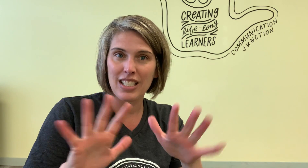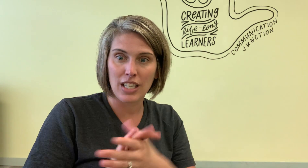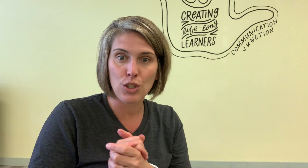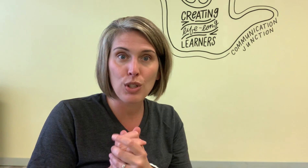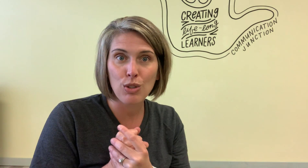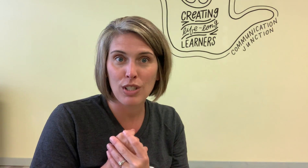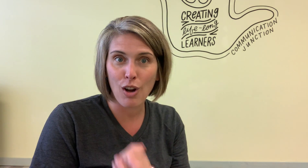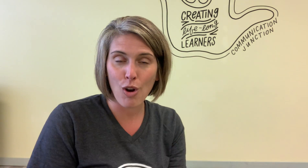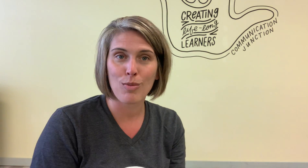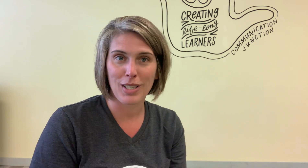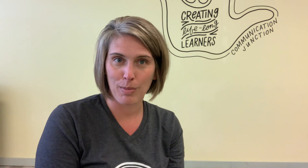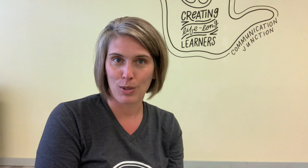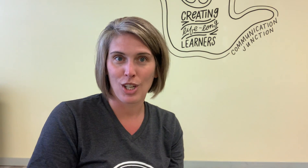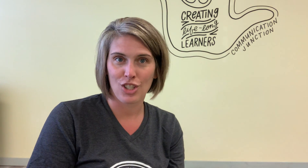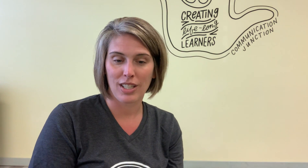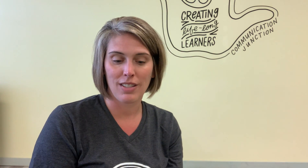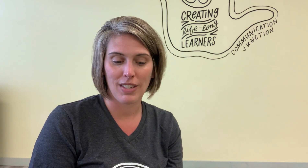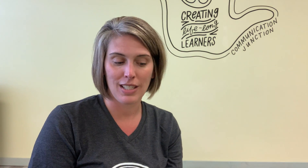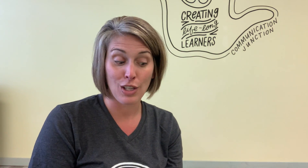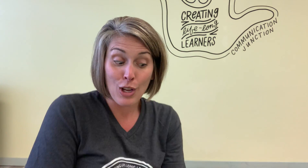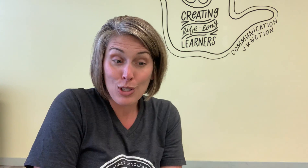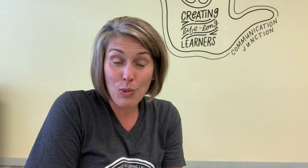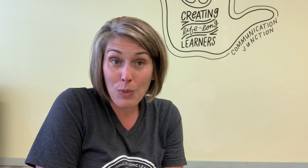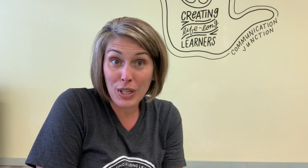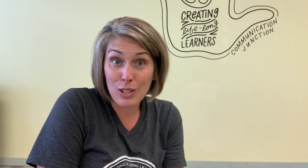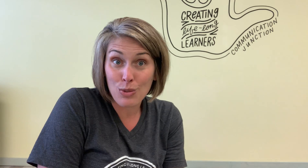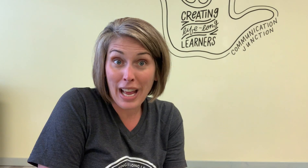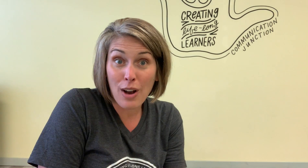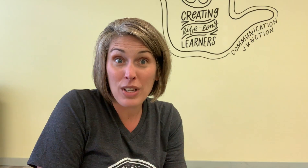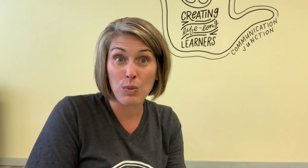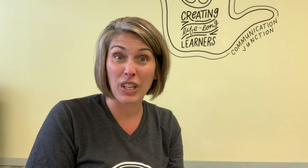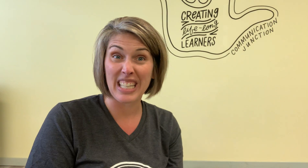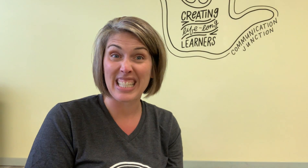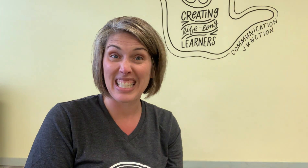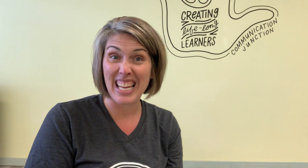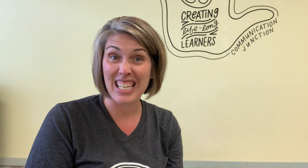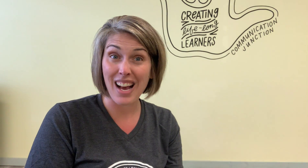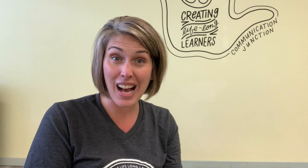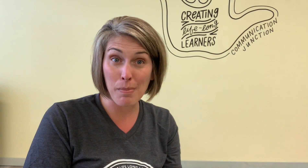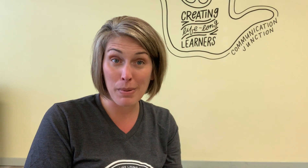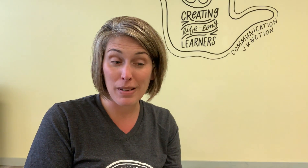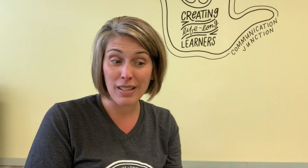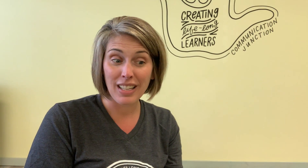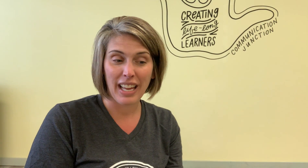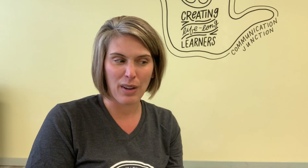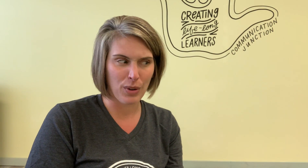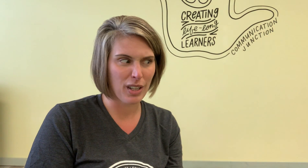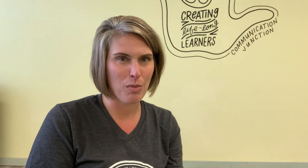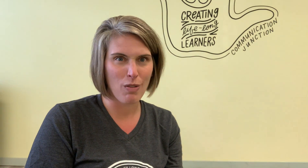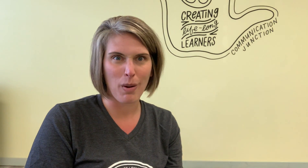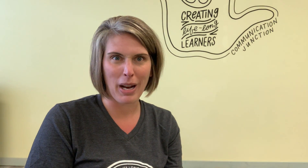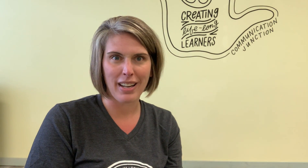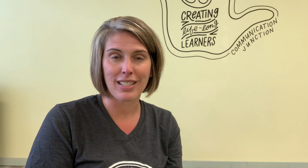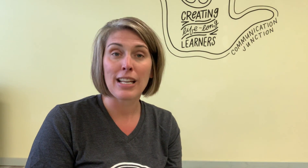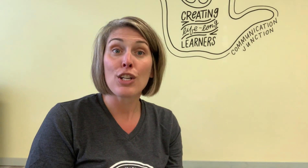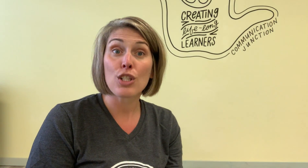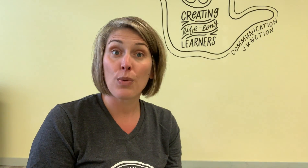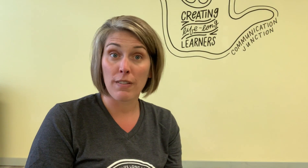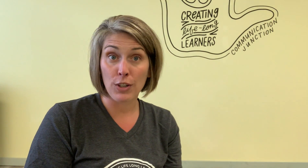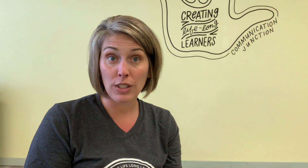and you can use it at home to help you change activities. So what we're gonna do now is we're gonna stand up and we're gonna move our bodies. So if your little